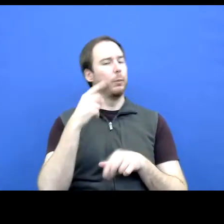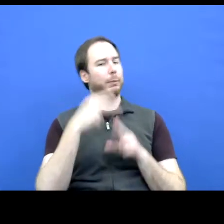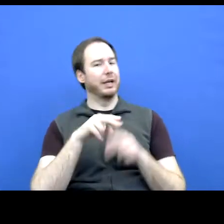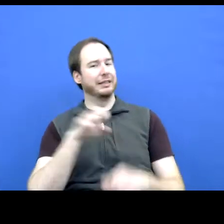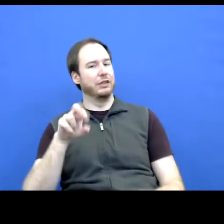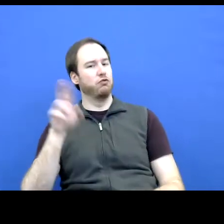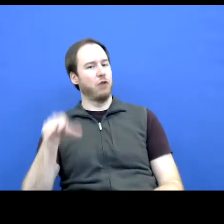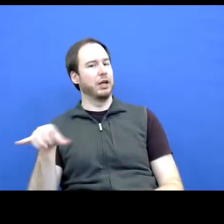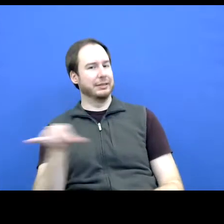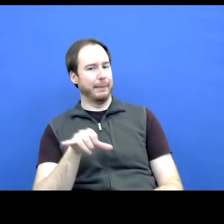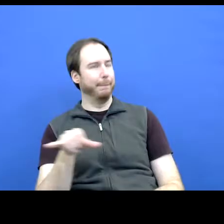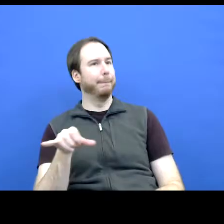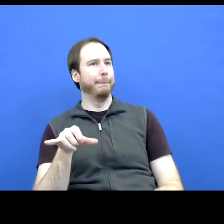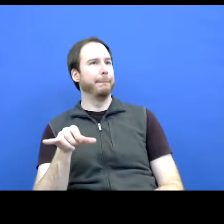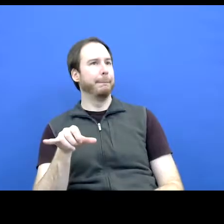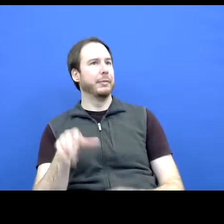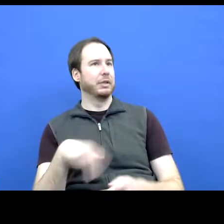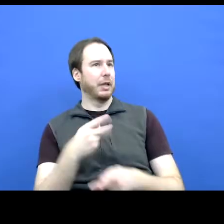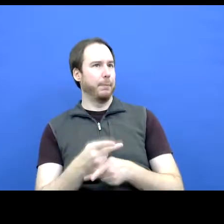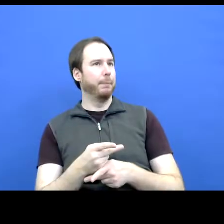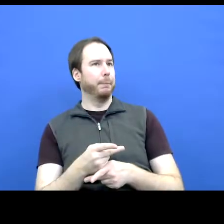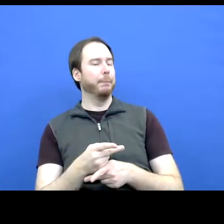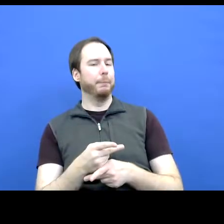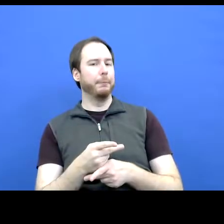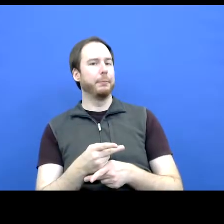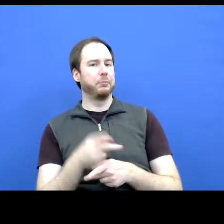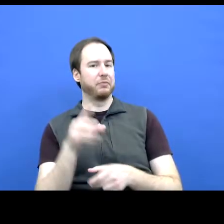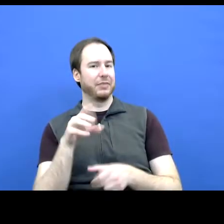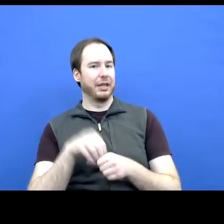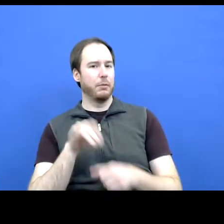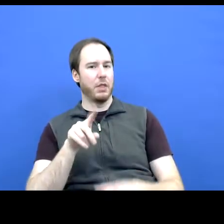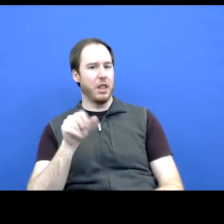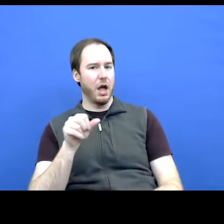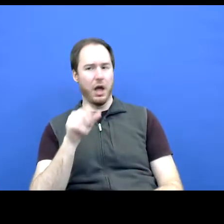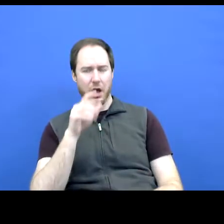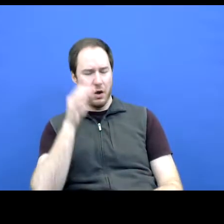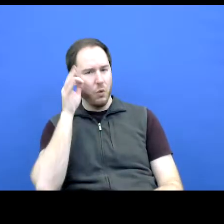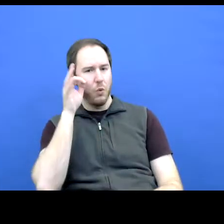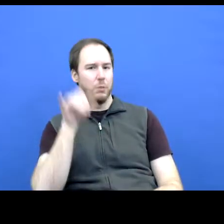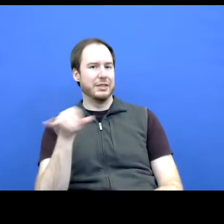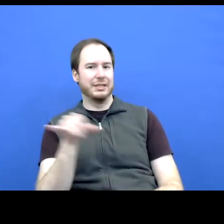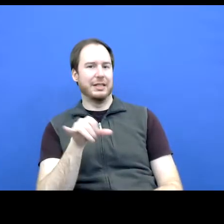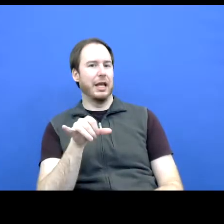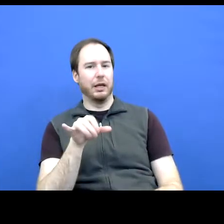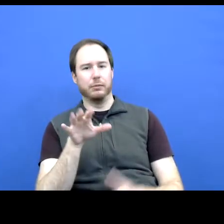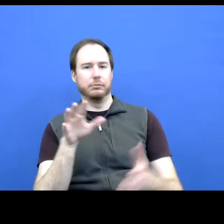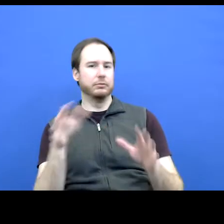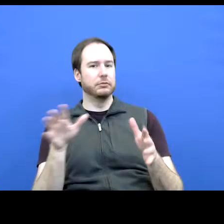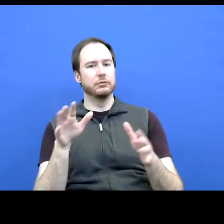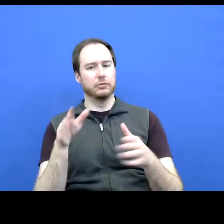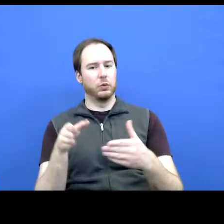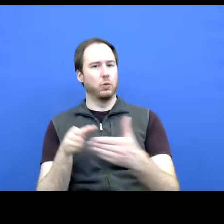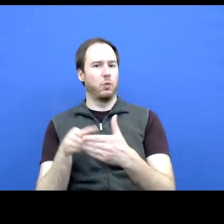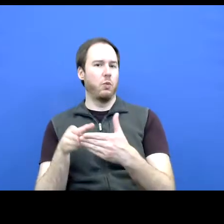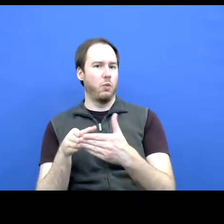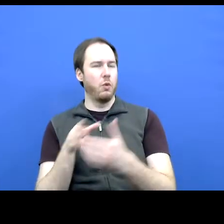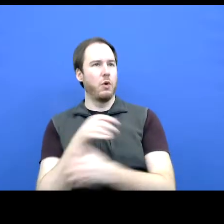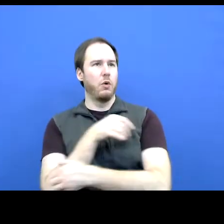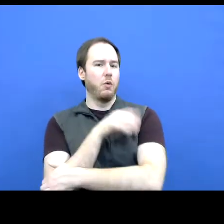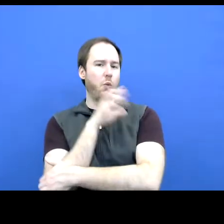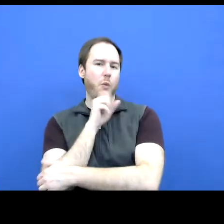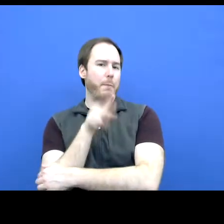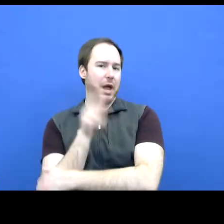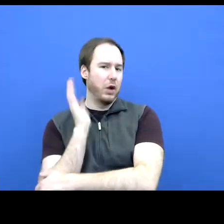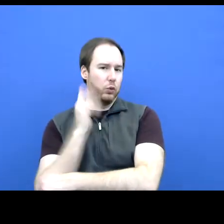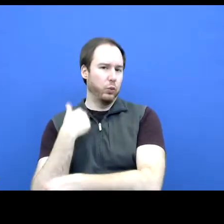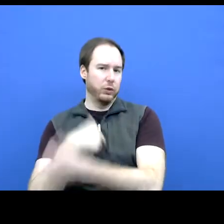East Rochester is in a plaza. It's almost the same type of setup. It's on the corner with an old bank.